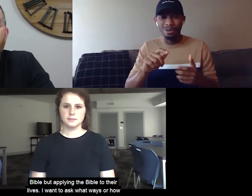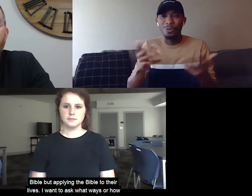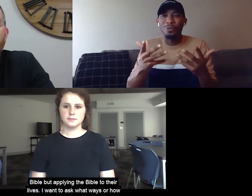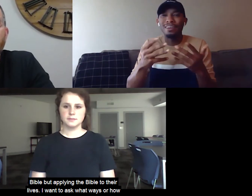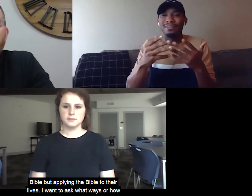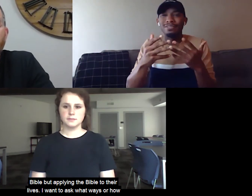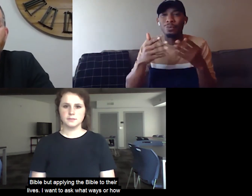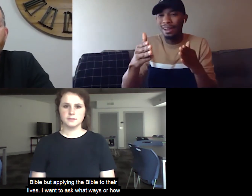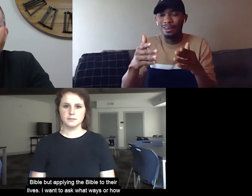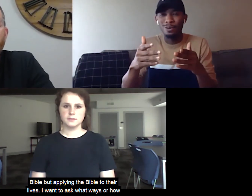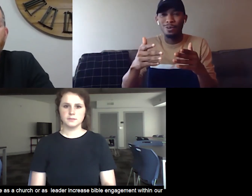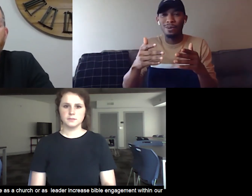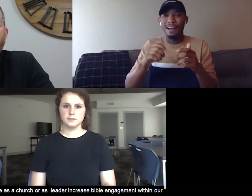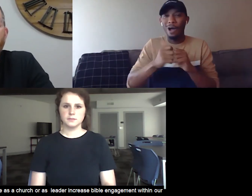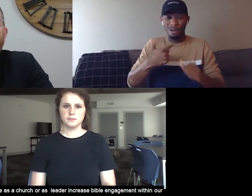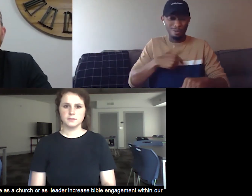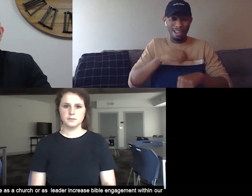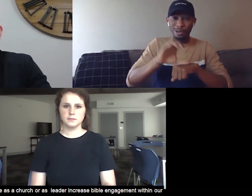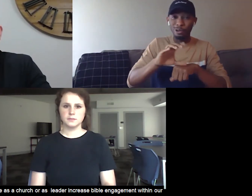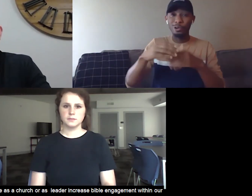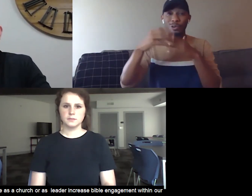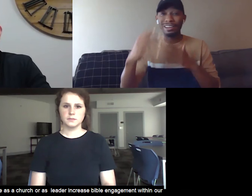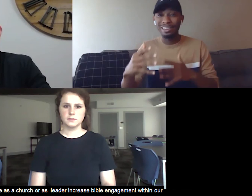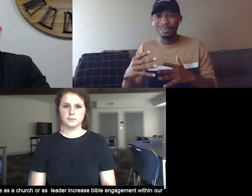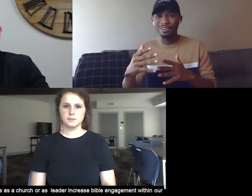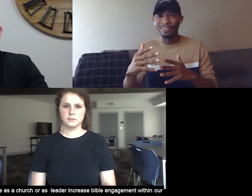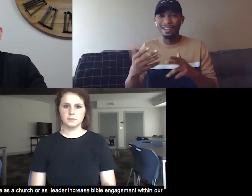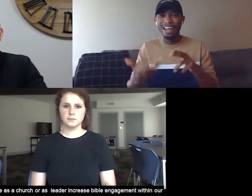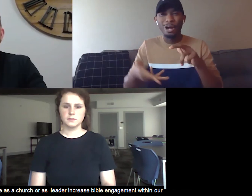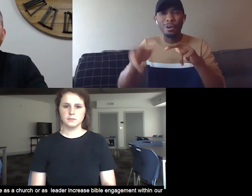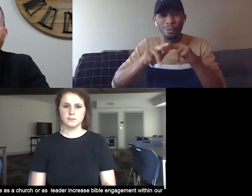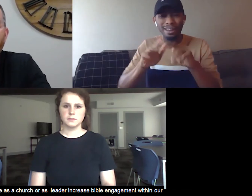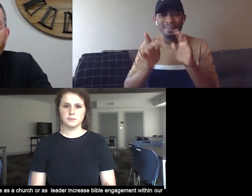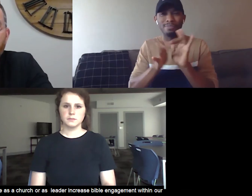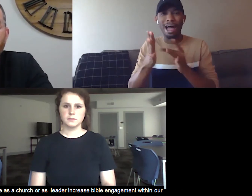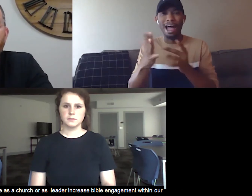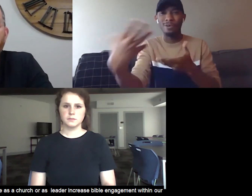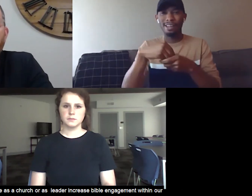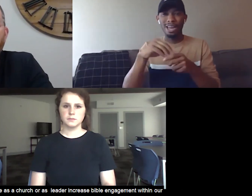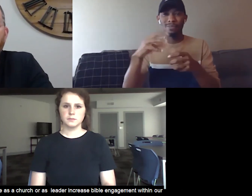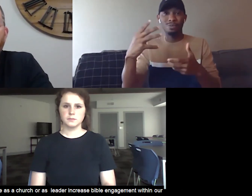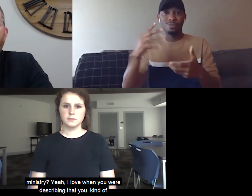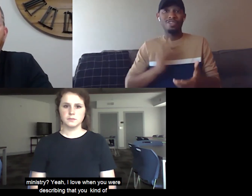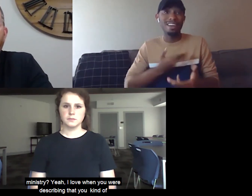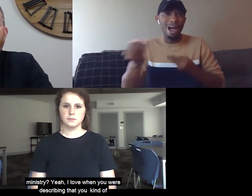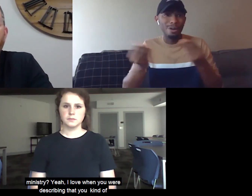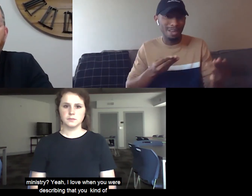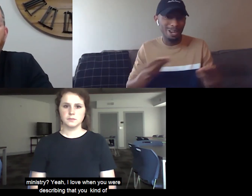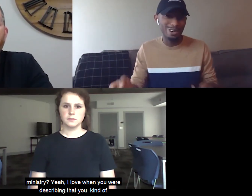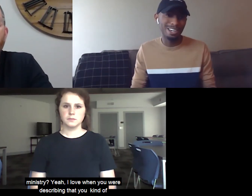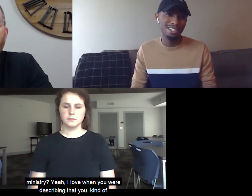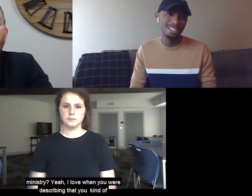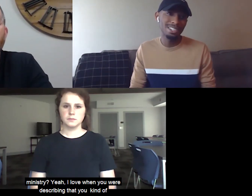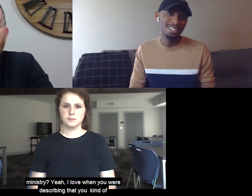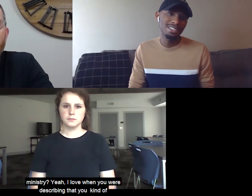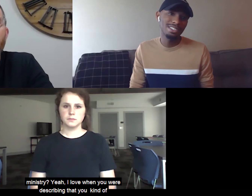asked, what ways or how can we as a church or a leader increase Bible engagement within our